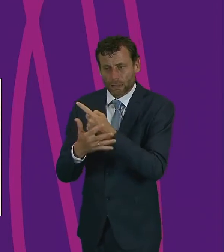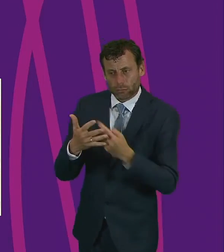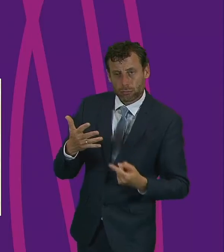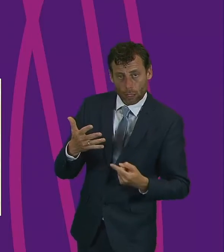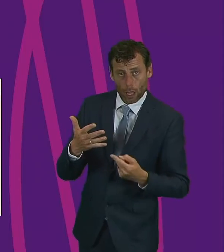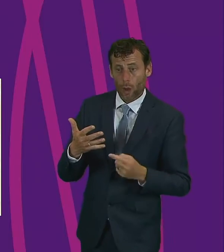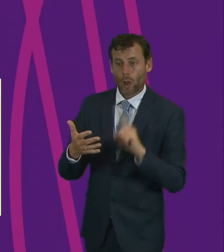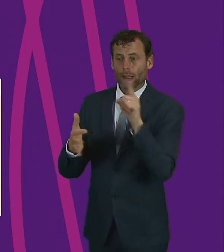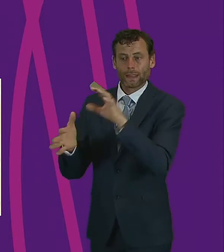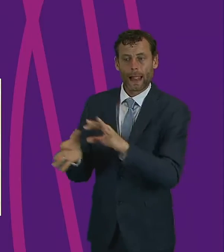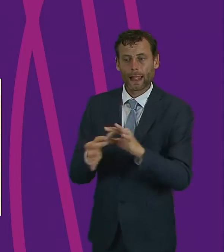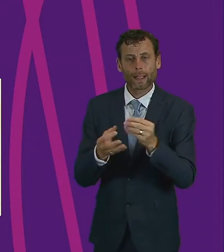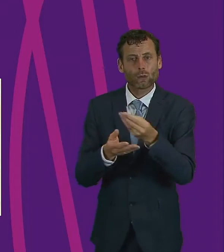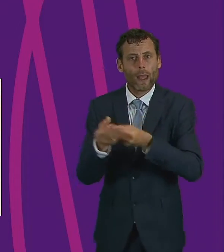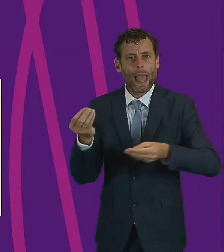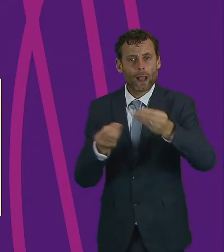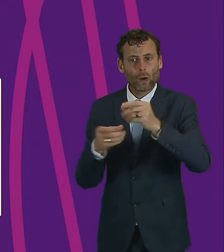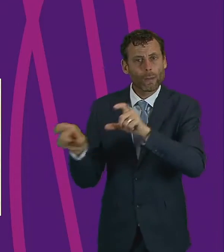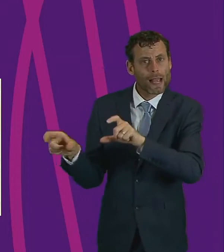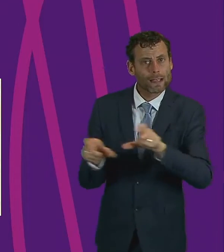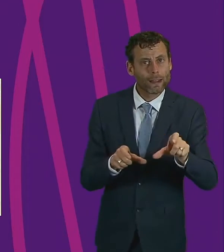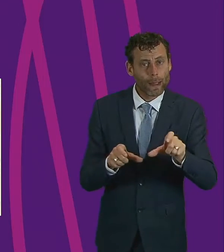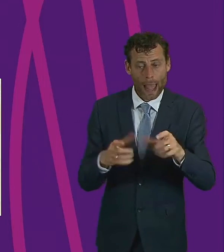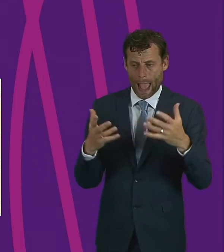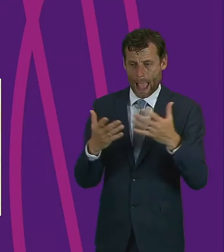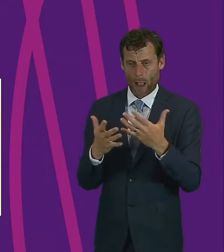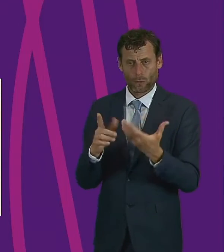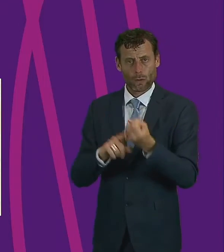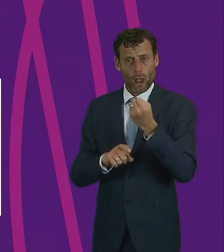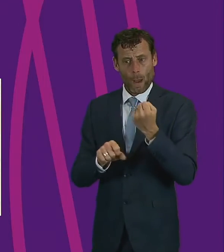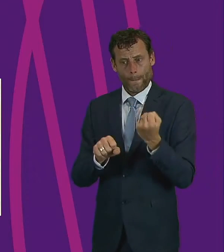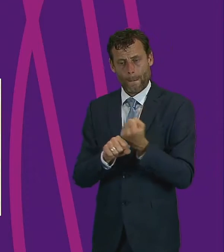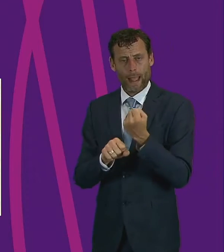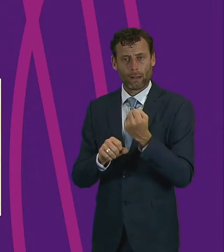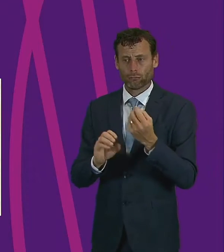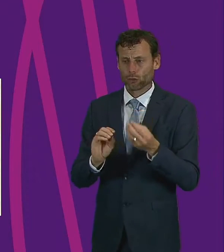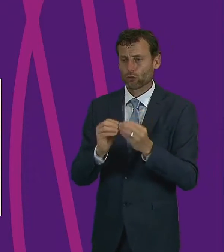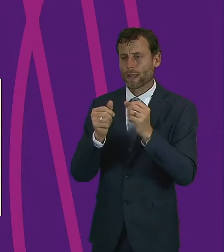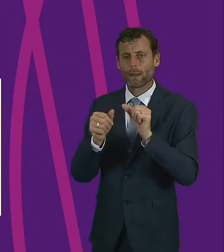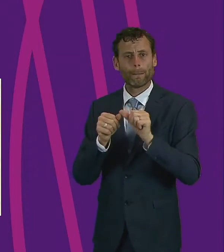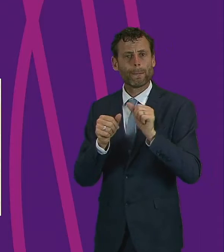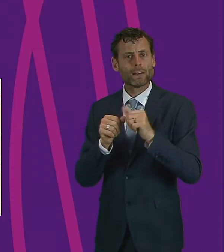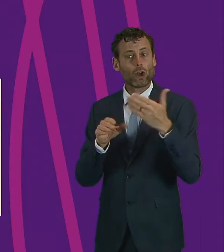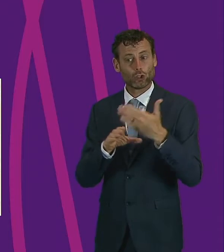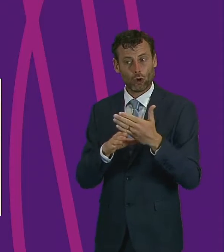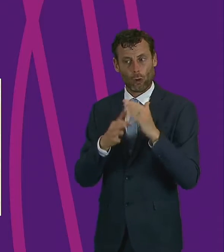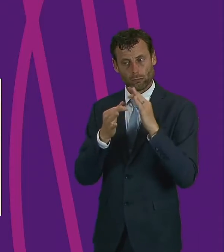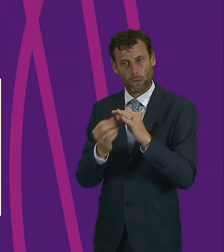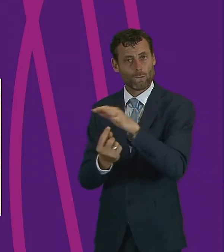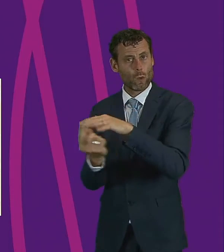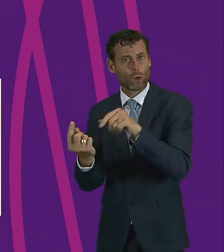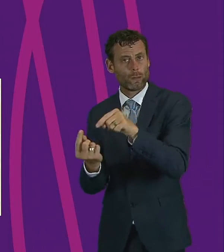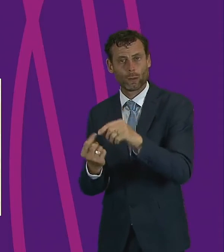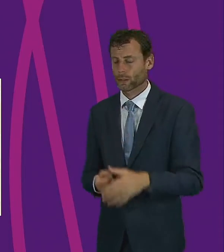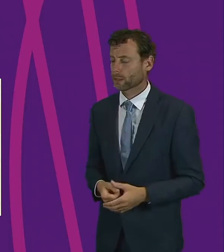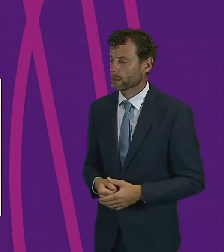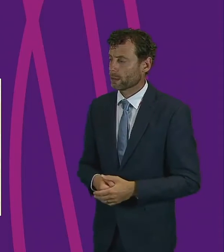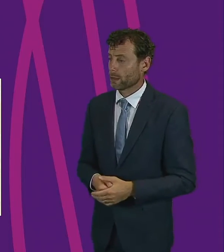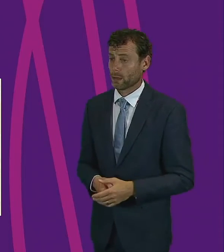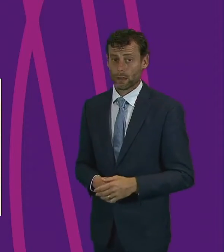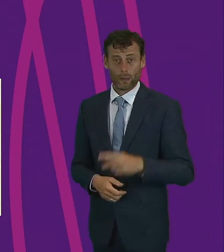sustainability and the ability to create better jobs with their roots in local communities. Over the last few weeks, we have had emptier